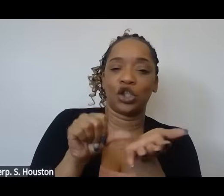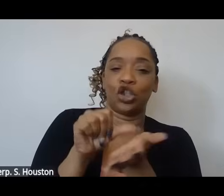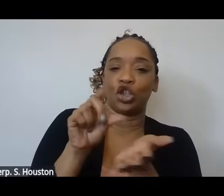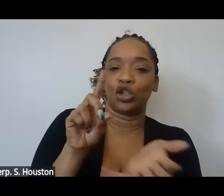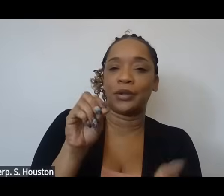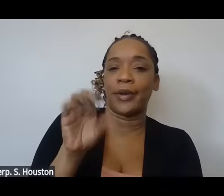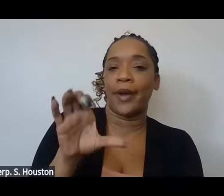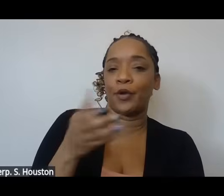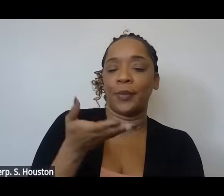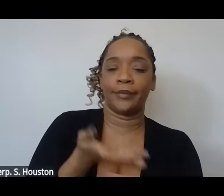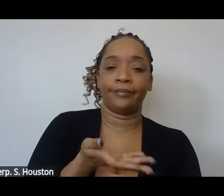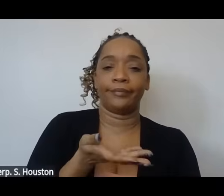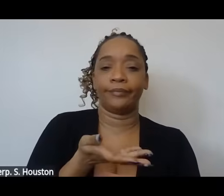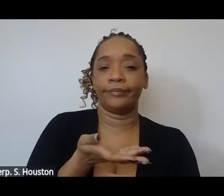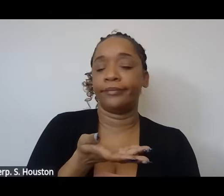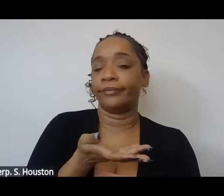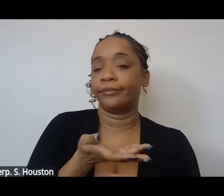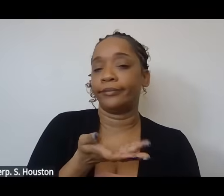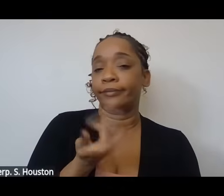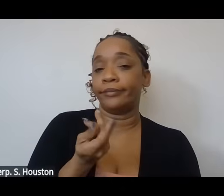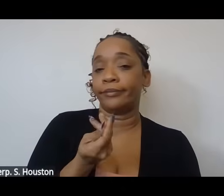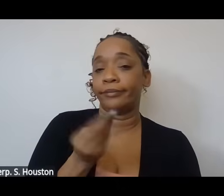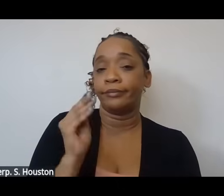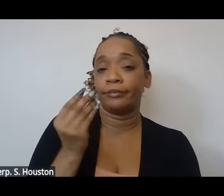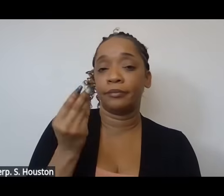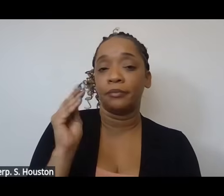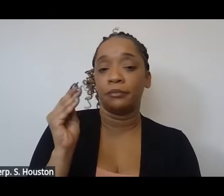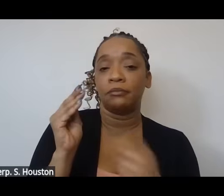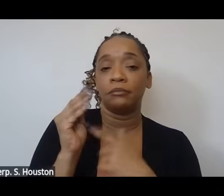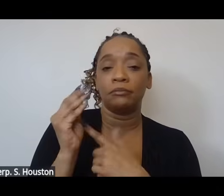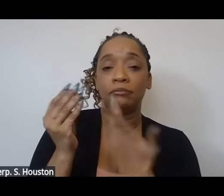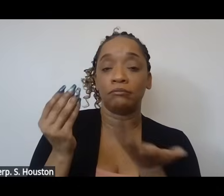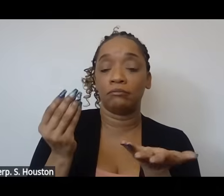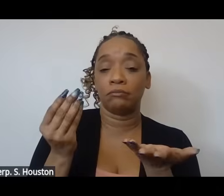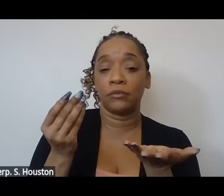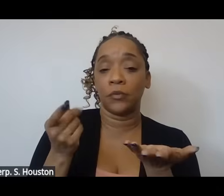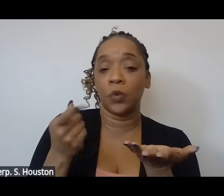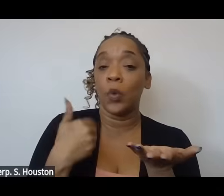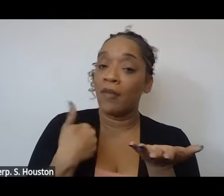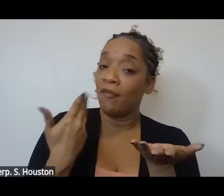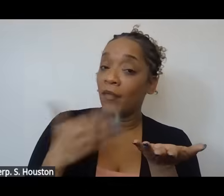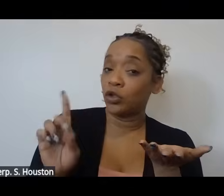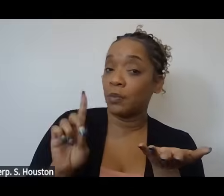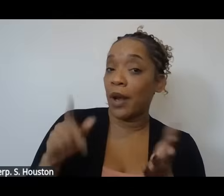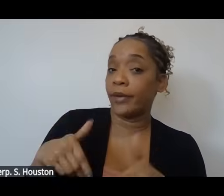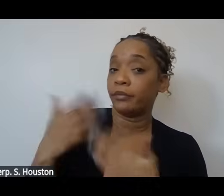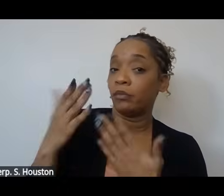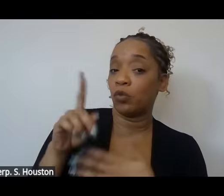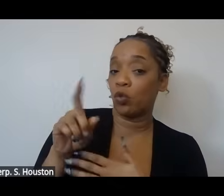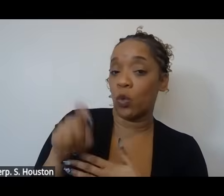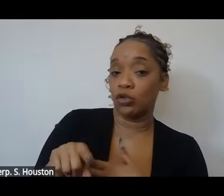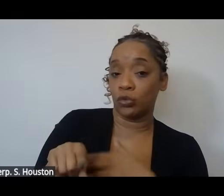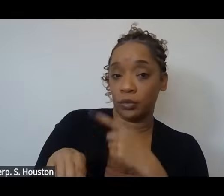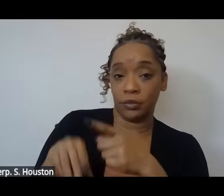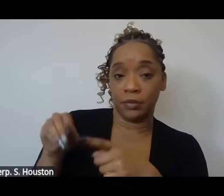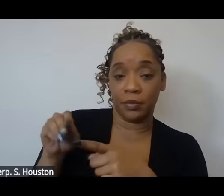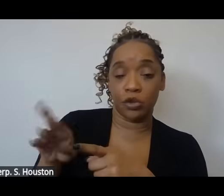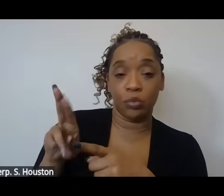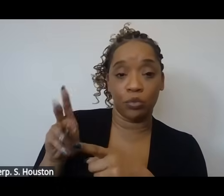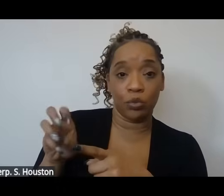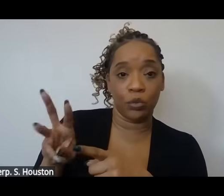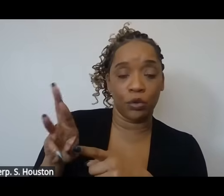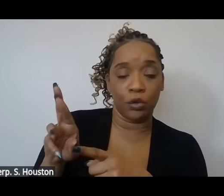there areas that anyone, and we've already had one question, I think, that's been raised, and Mr. Brewer, you raised that question. Does this